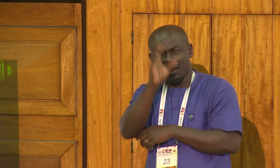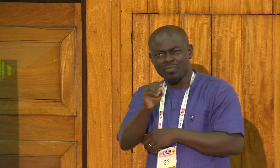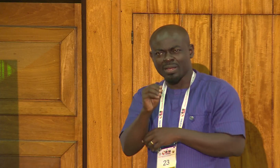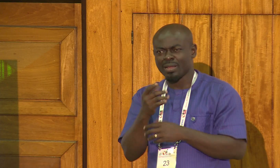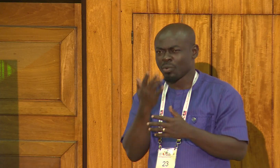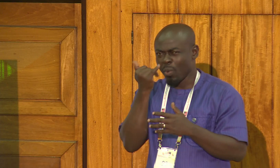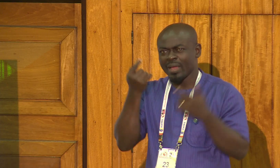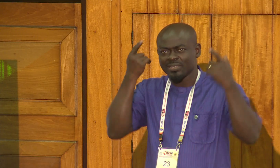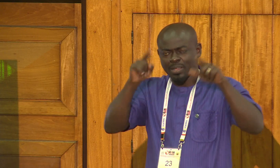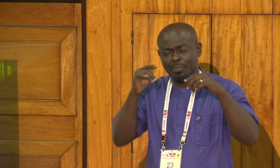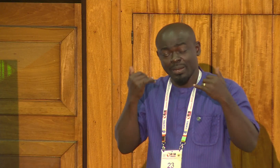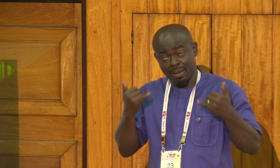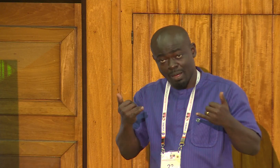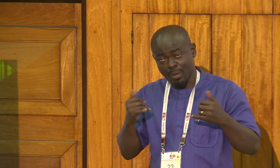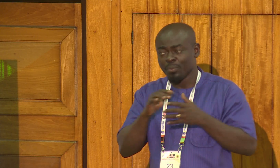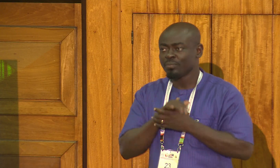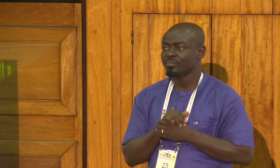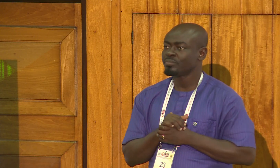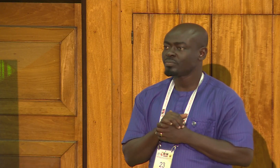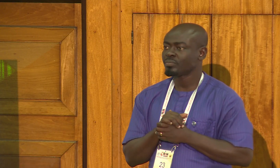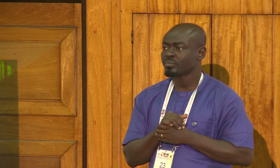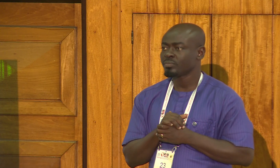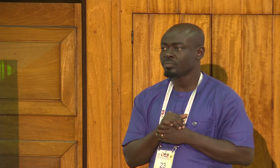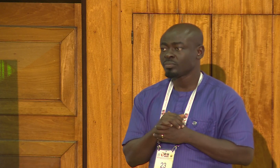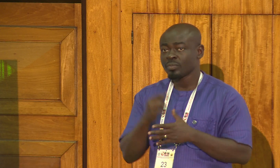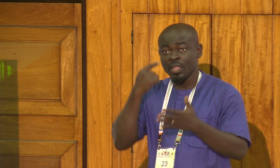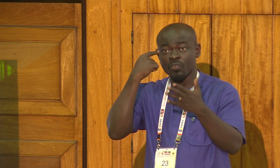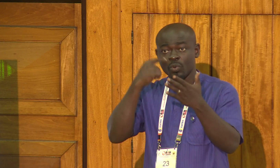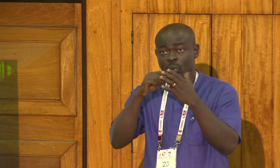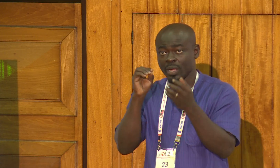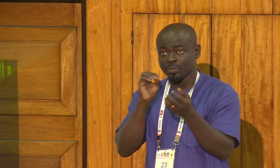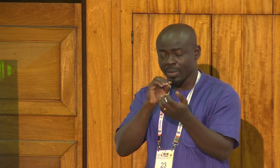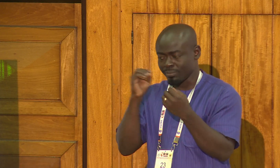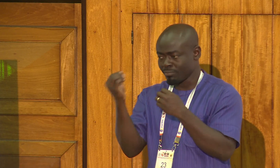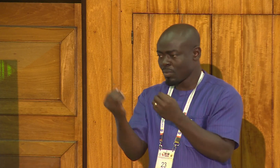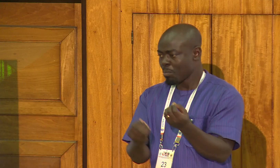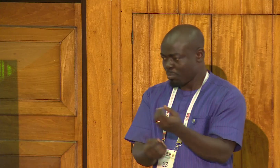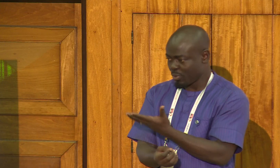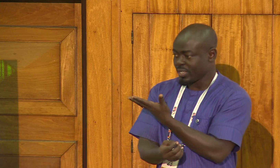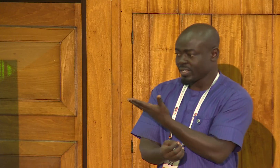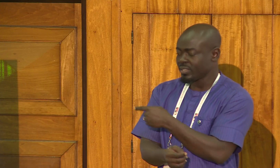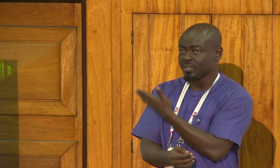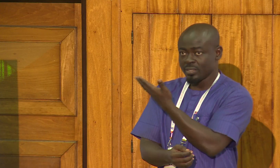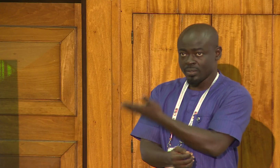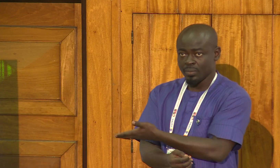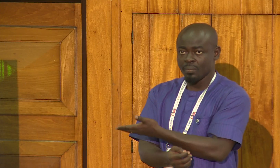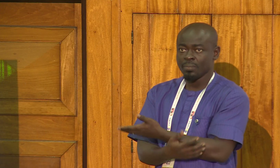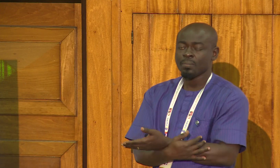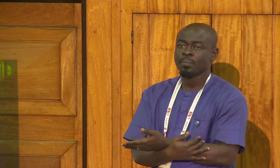now? So if you look at this slide, yes?